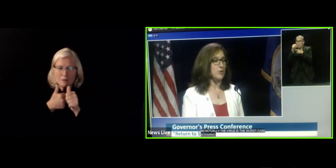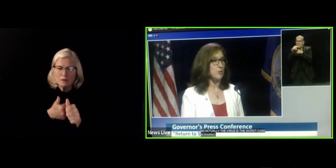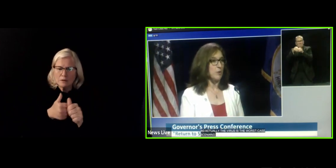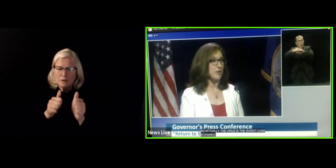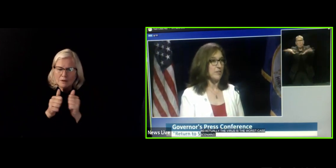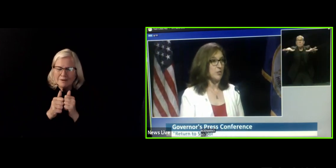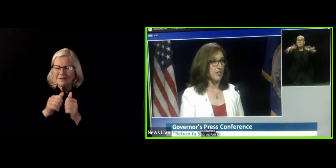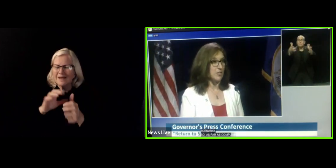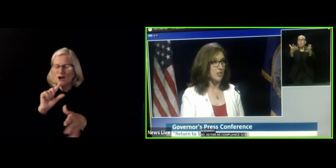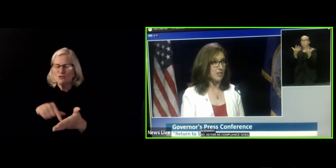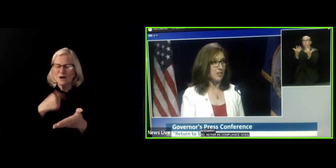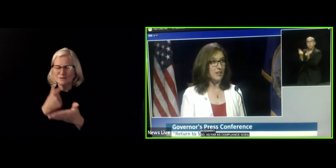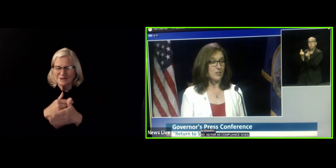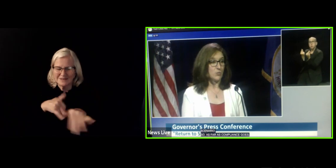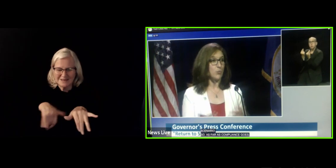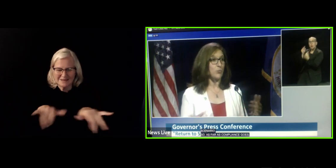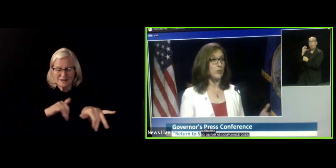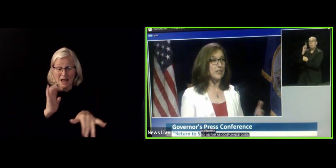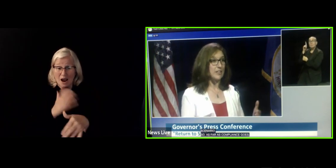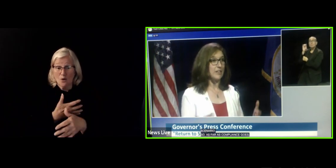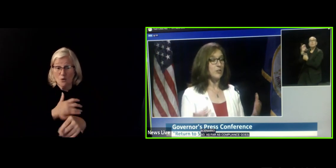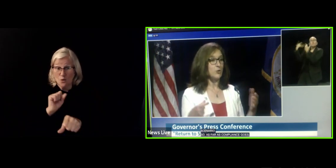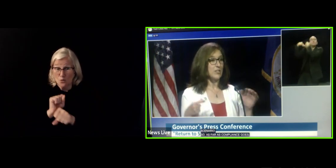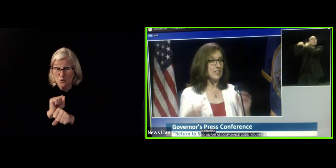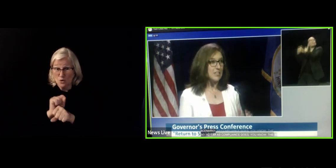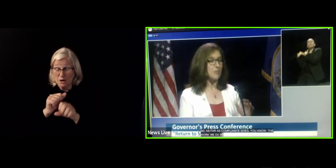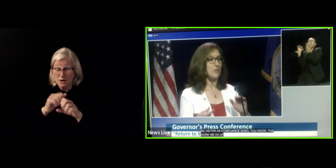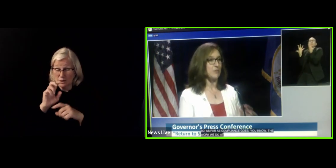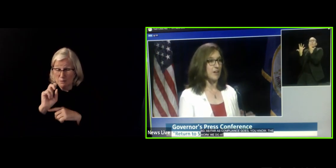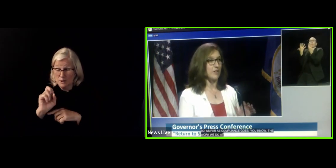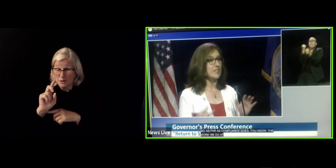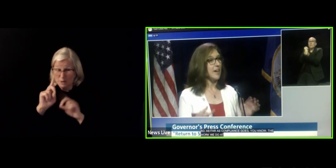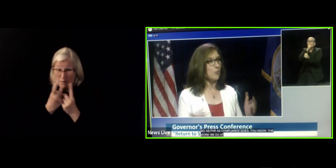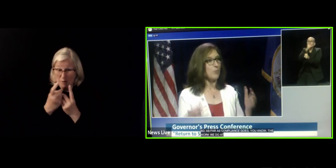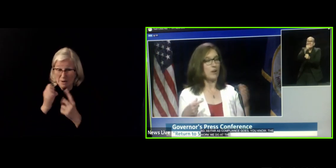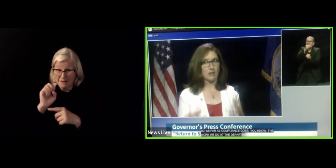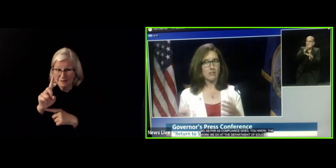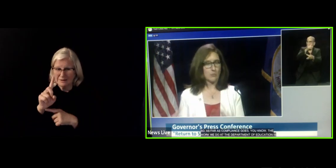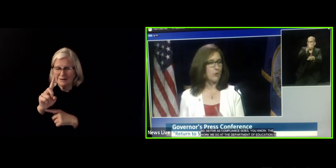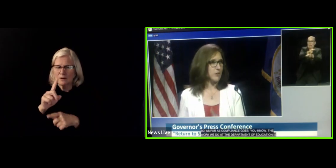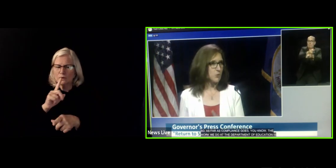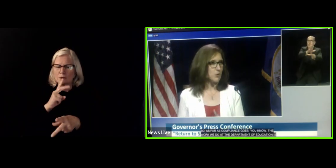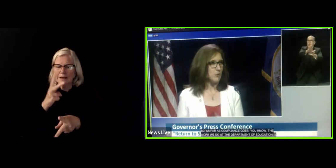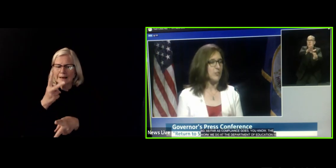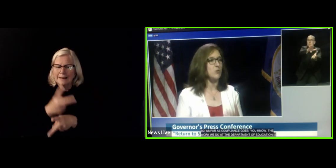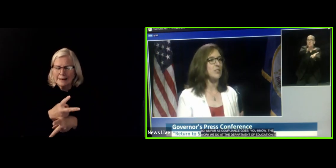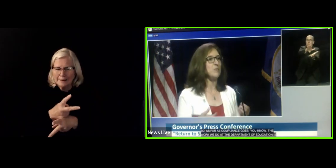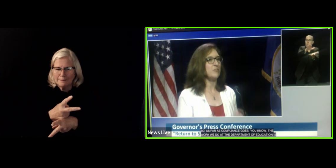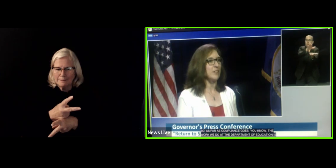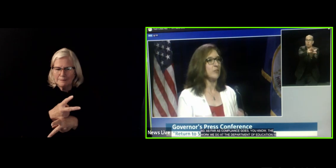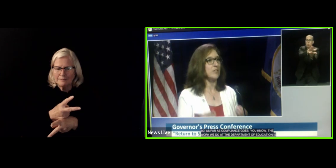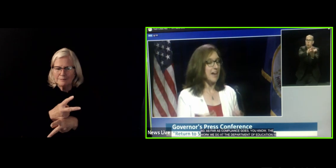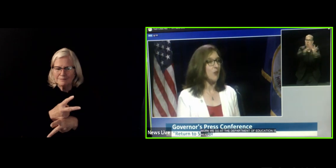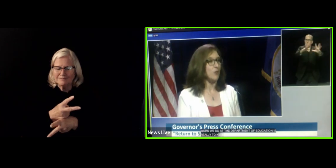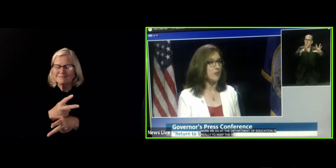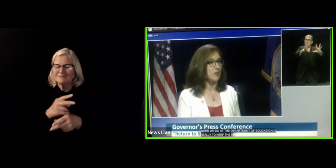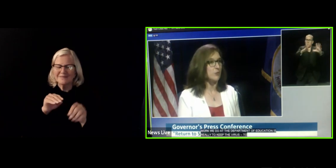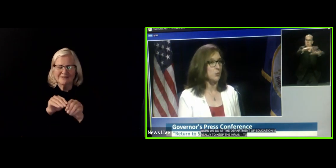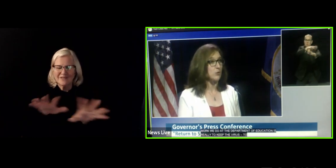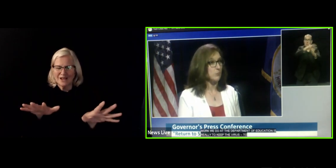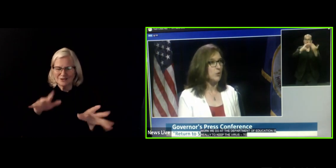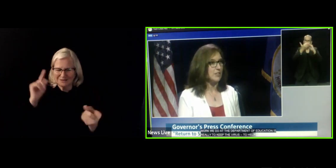at the Department of Education is really to keep the virus, to help support our school communities to keep the virus out of